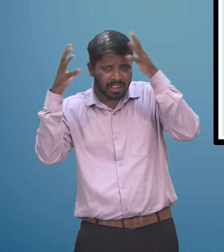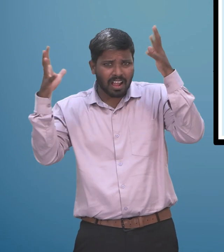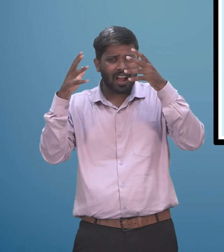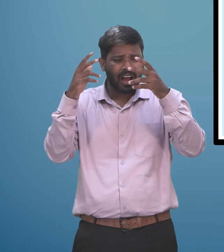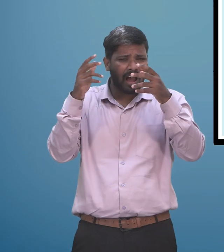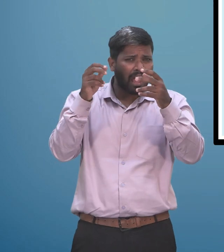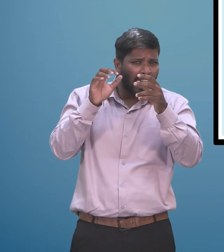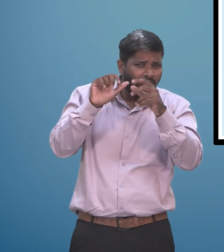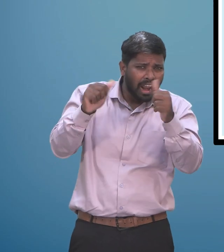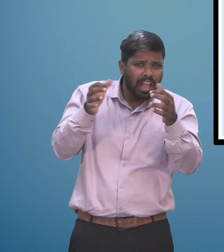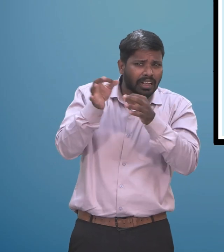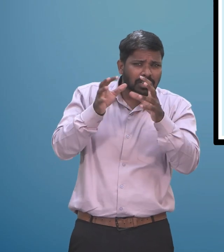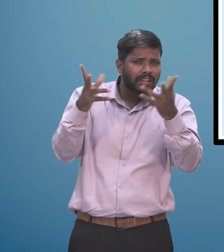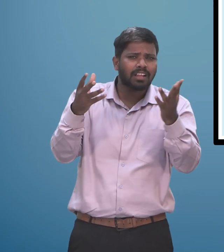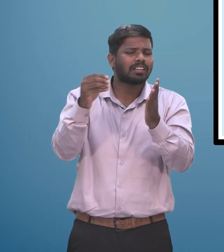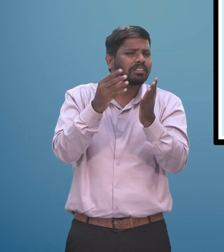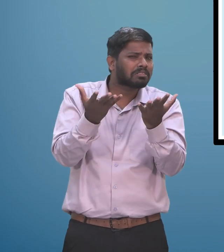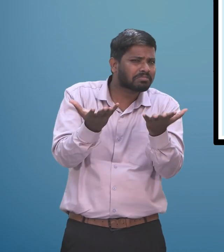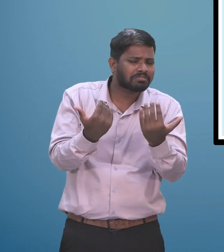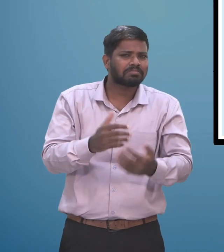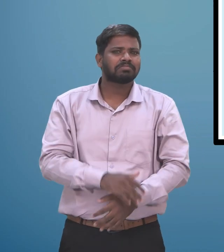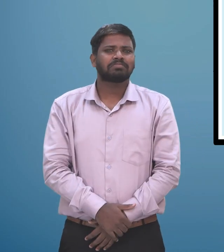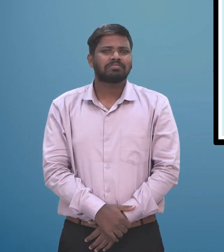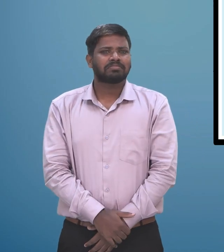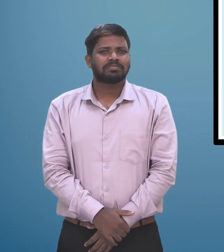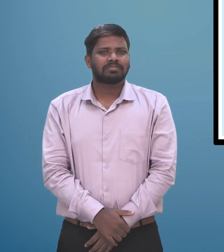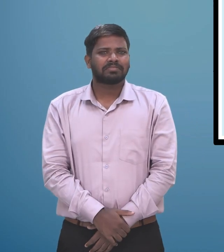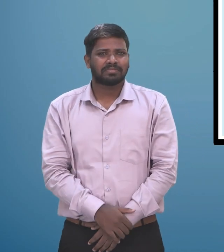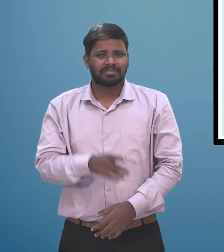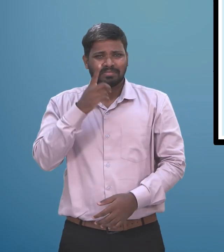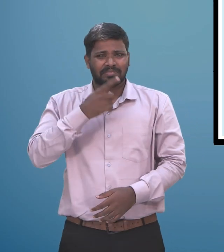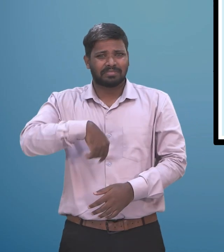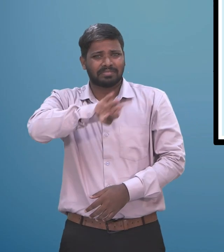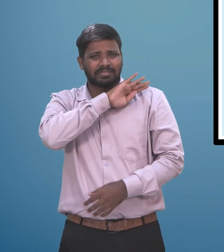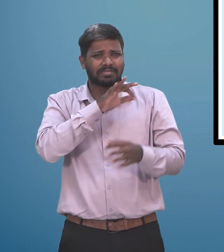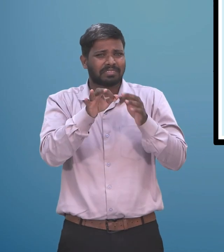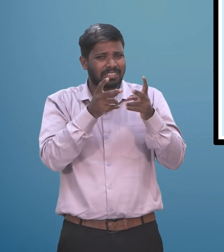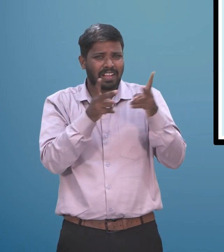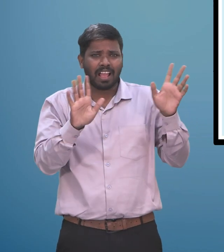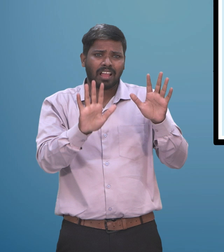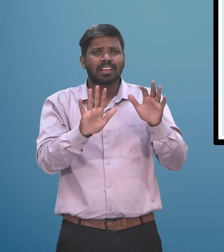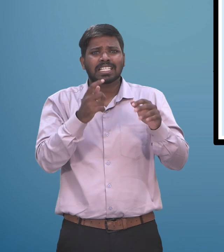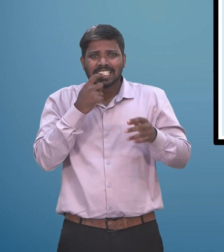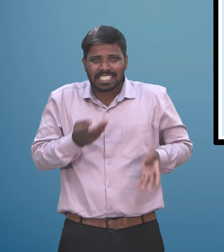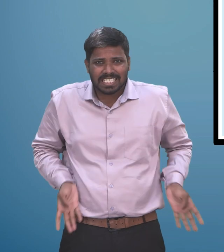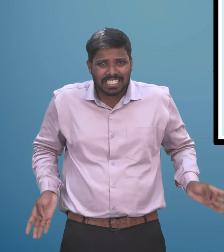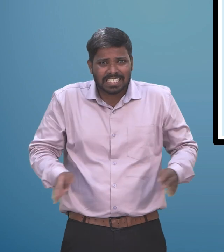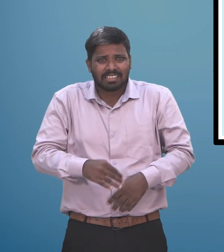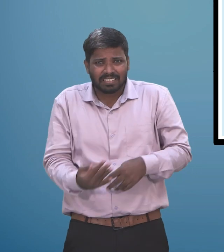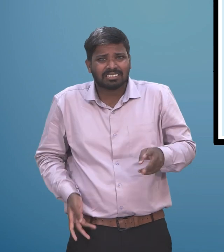or can you imagine more uses for the sari? Following the example of the sari, make a list of different